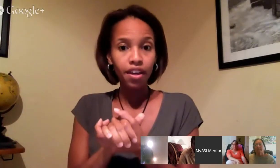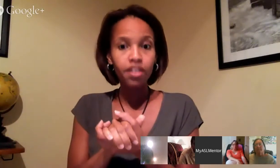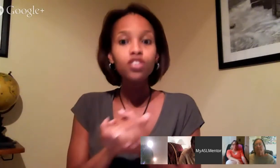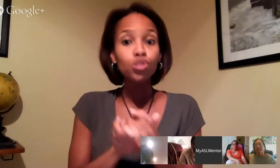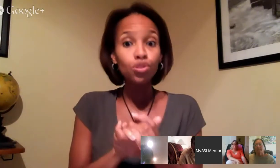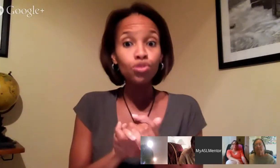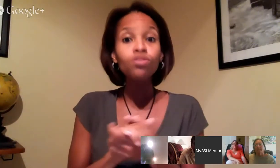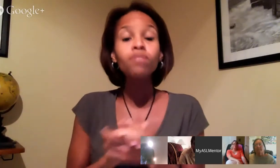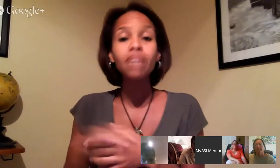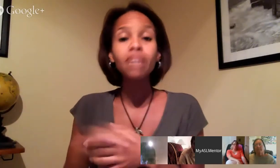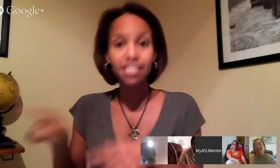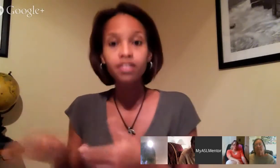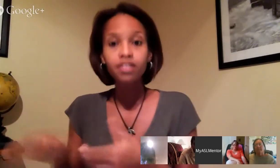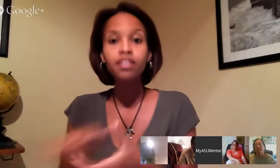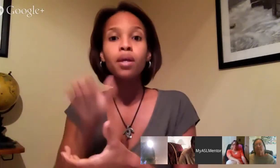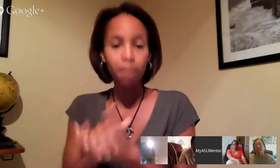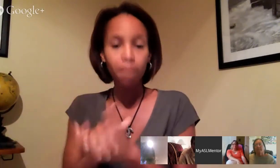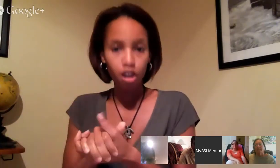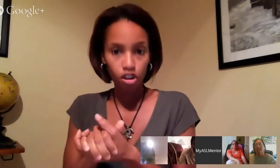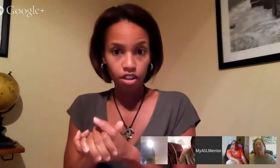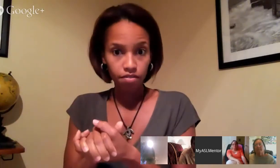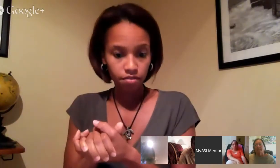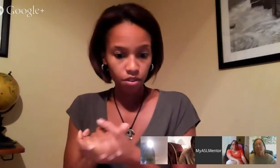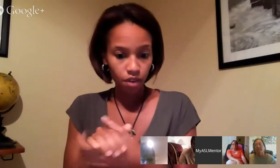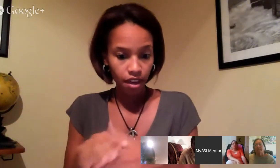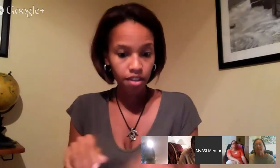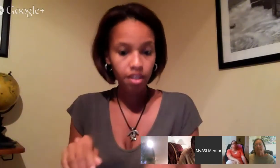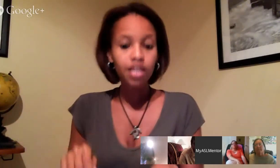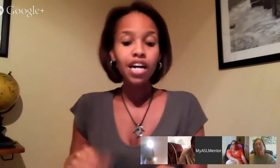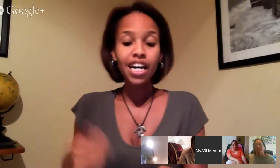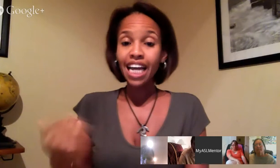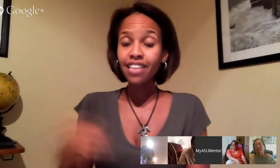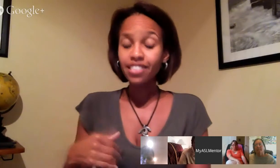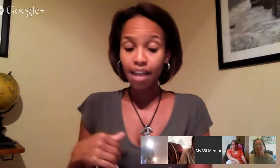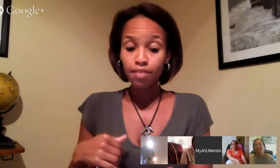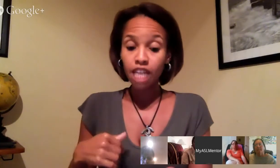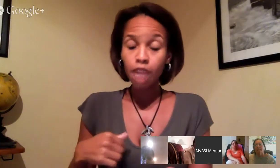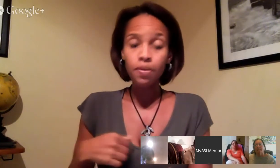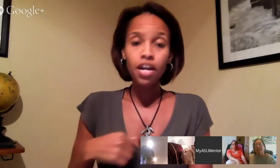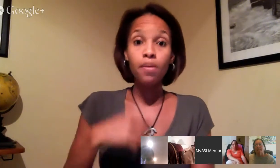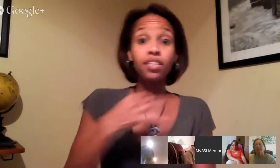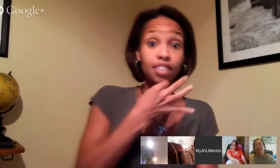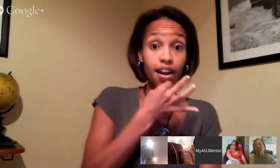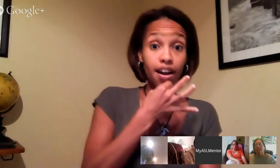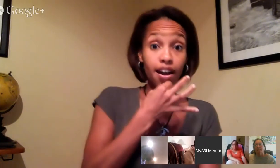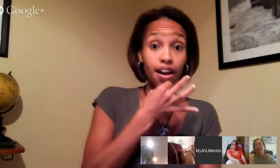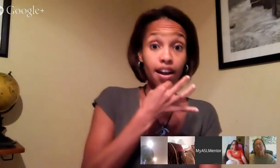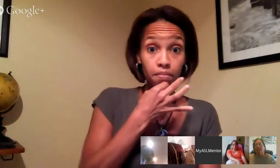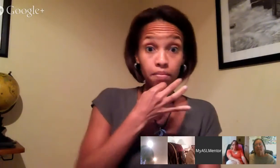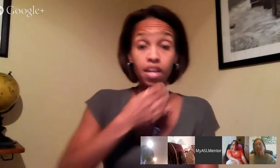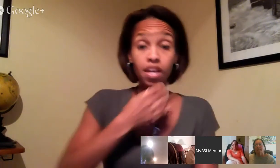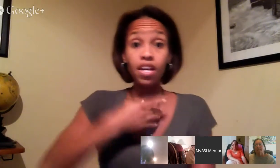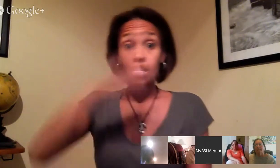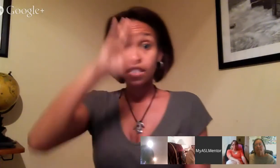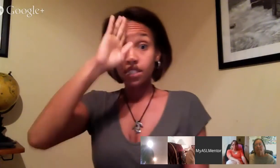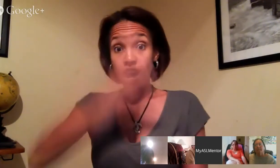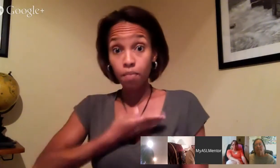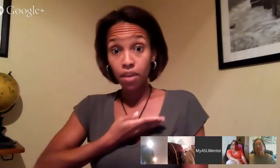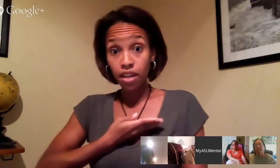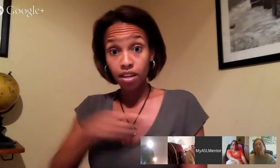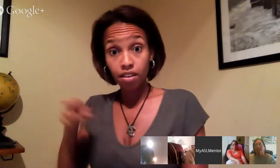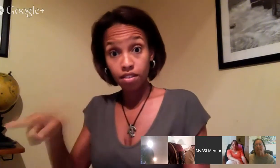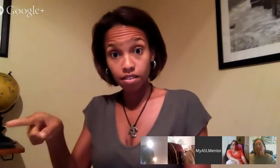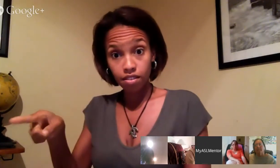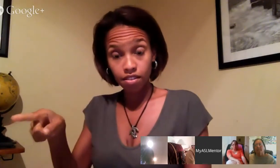Okay. Soon, my son married. Okay. Again, topic, comment. Time,